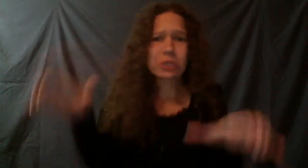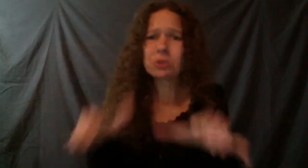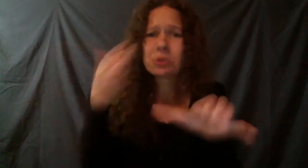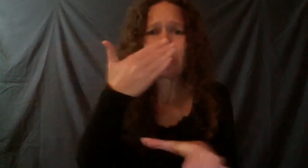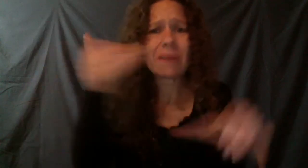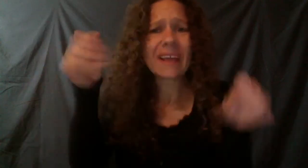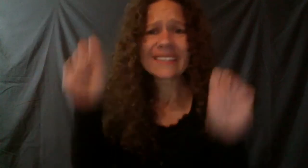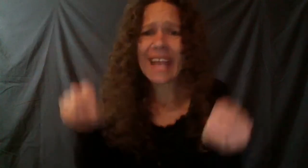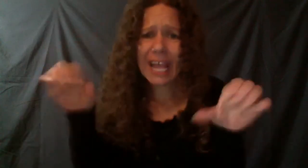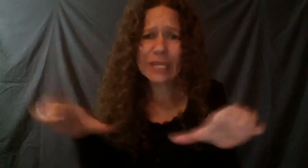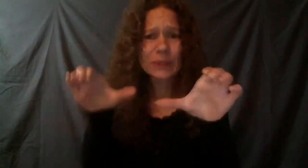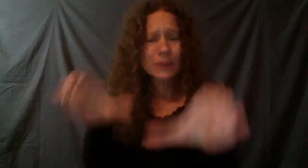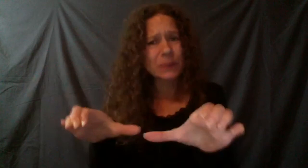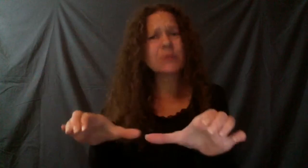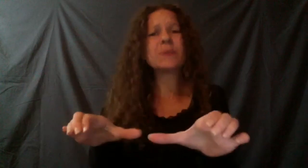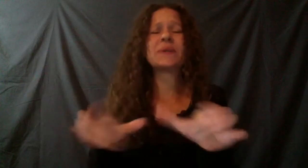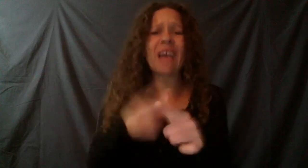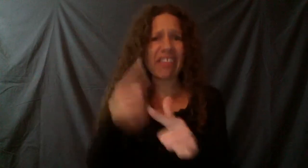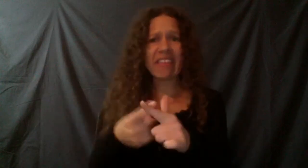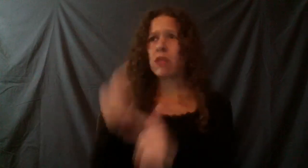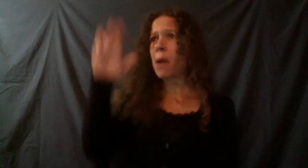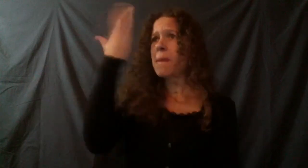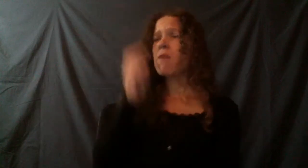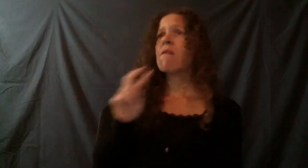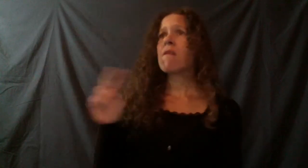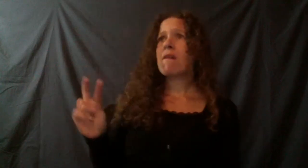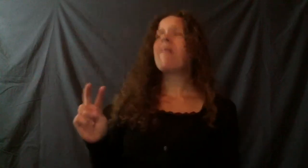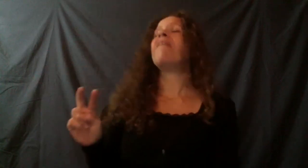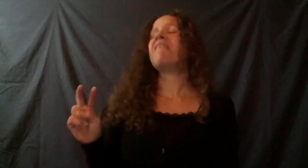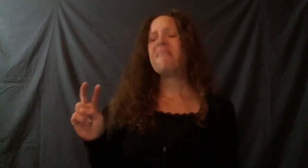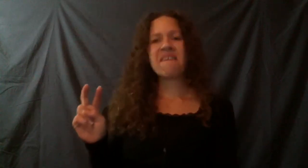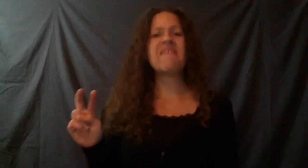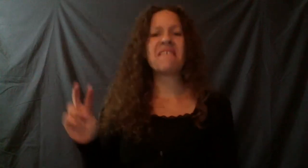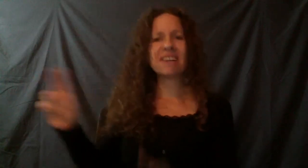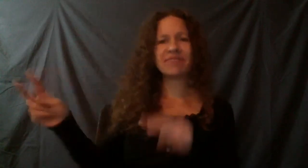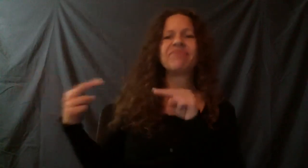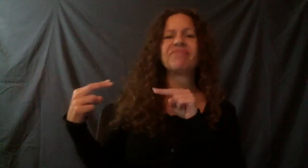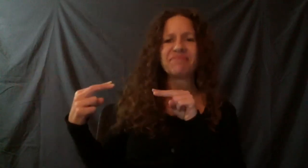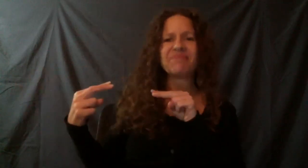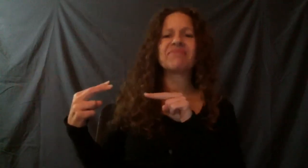do. Then you can look in the mirror, proud of who's looking back at you.